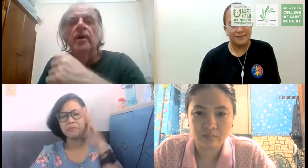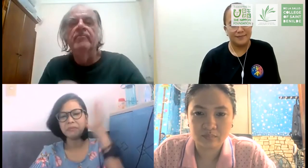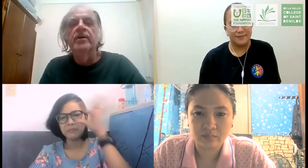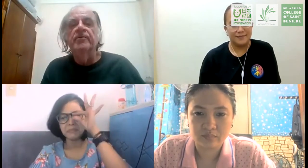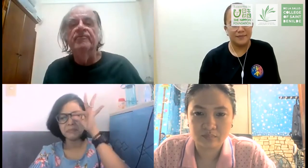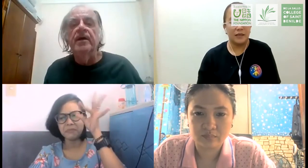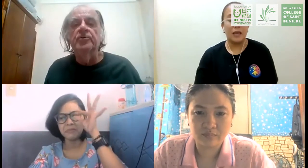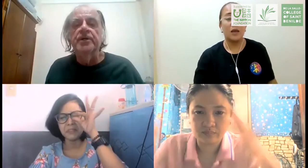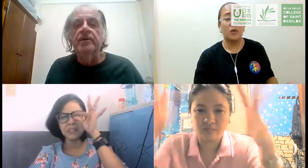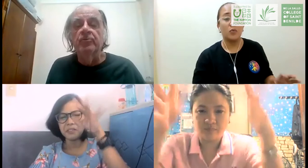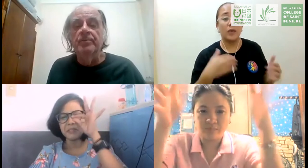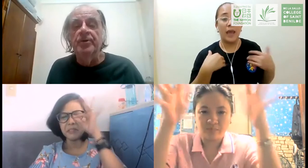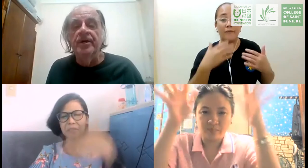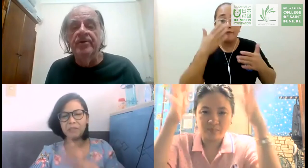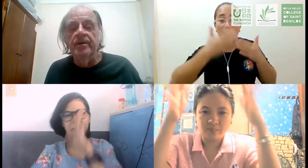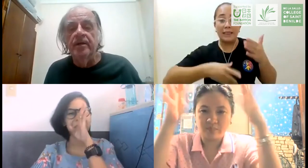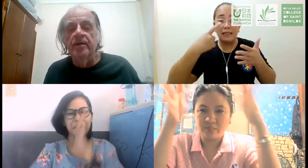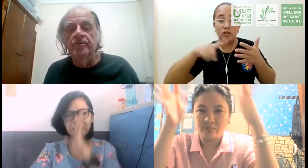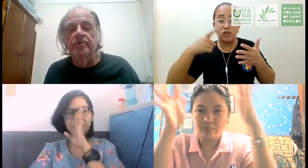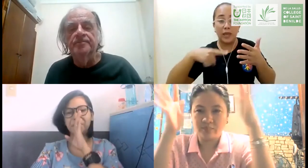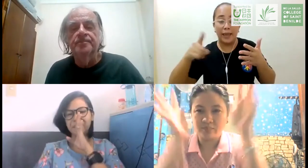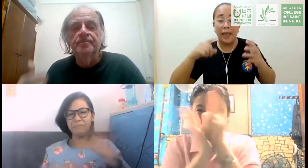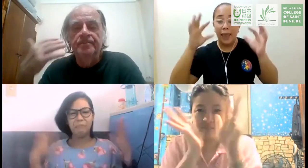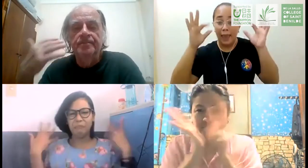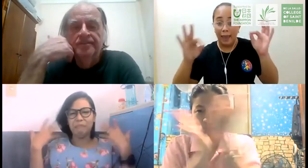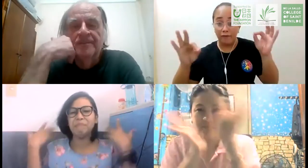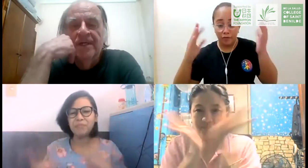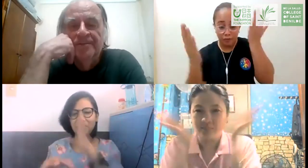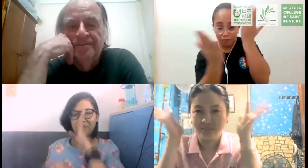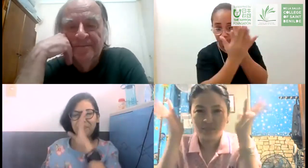Yeah, we'll have another final check when we put everything together too.